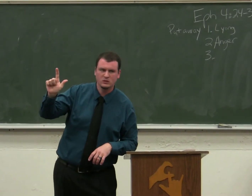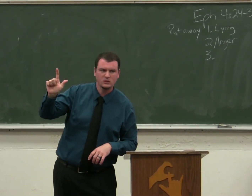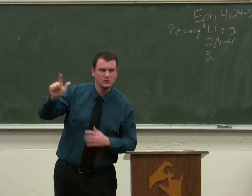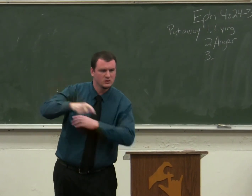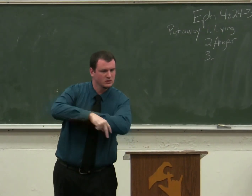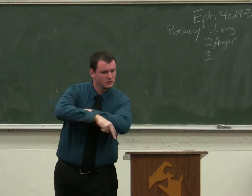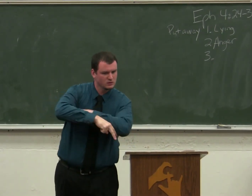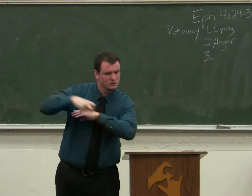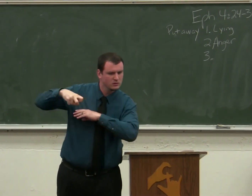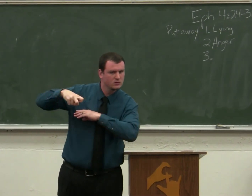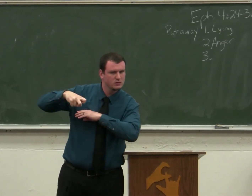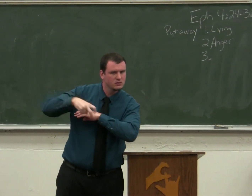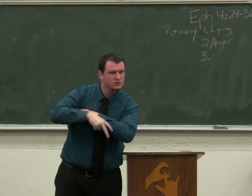Steal.